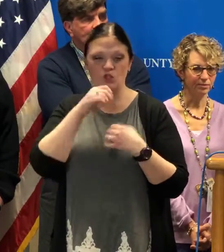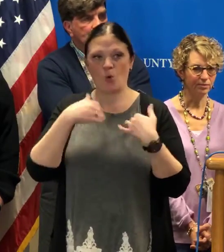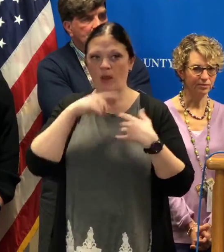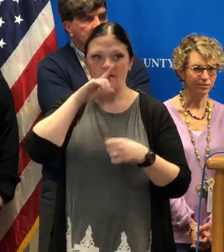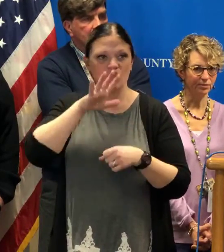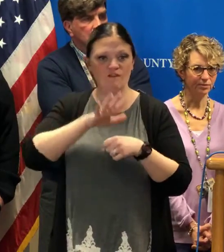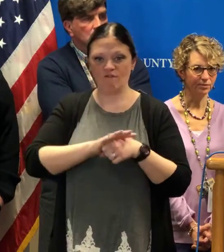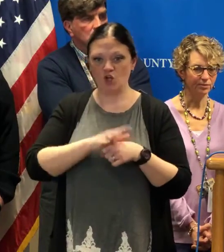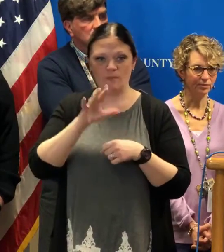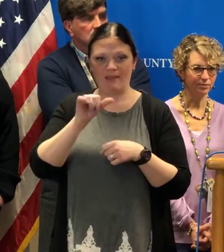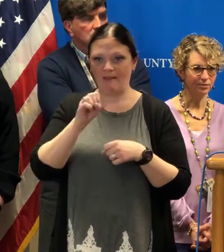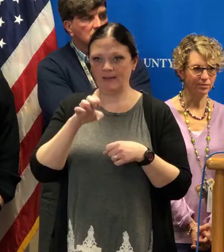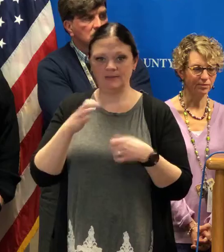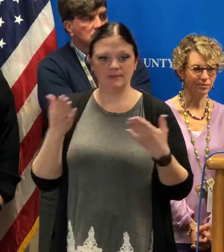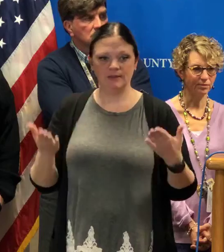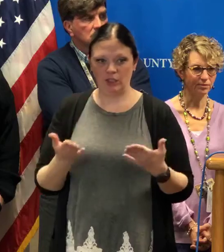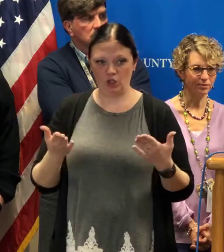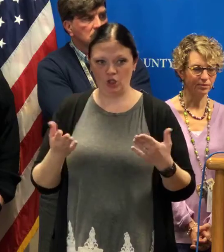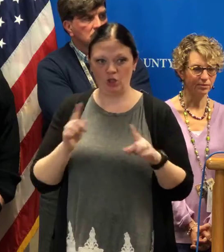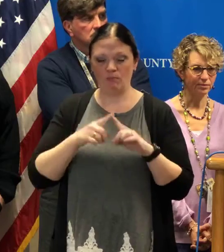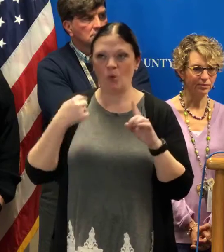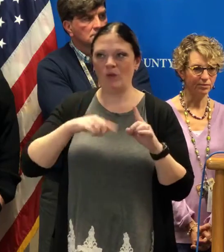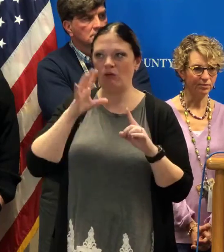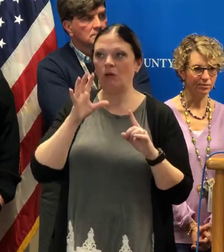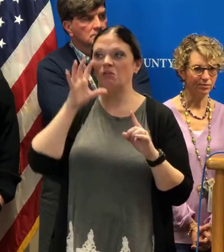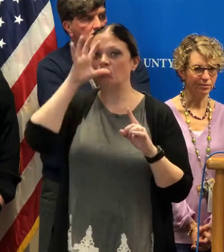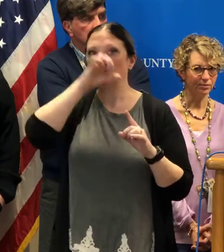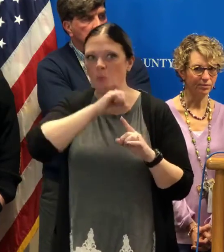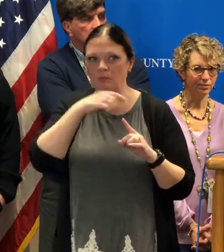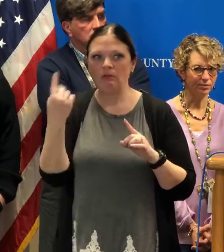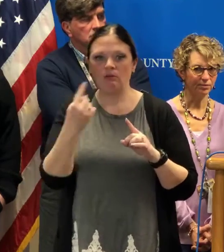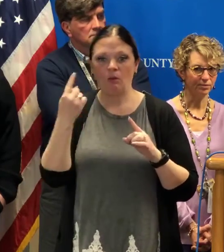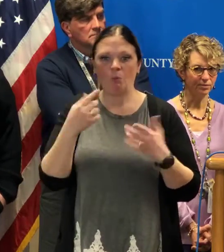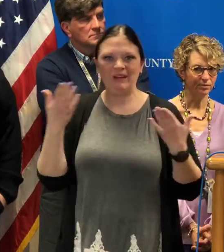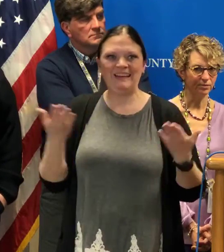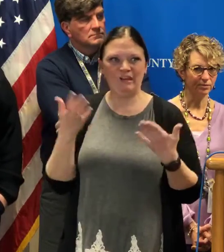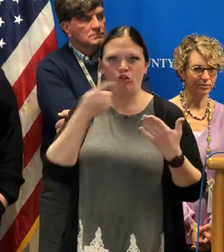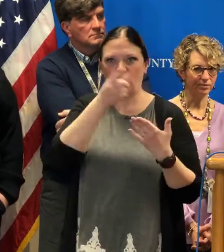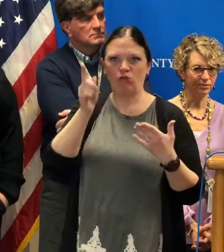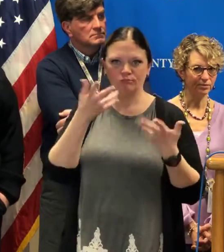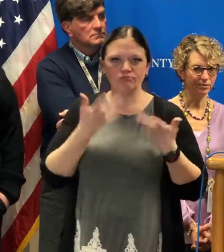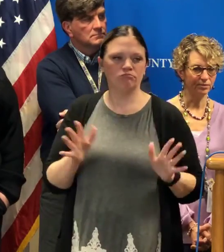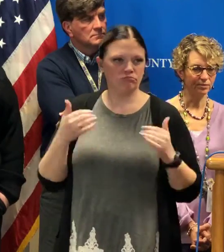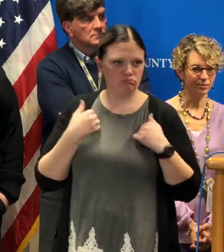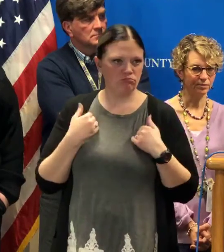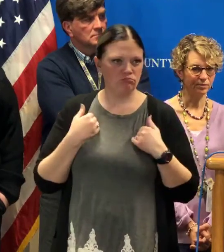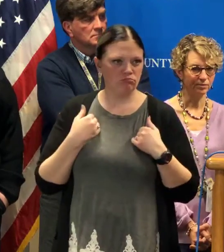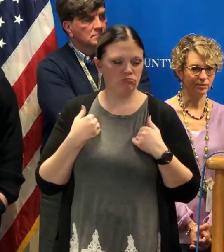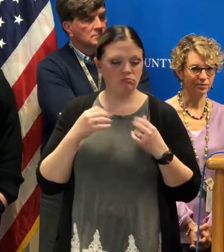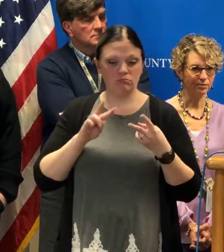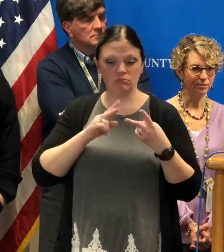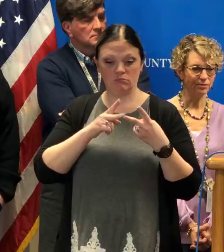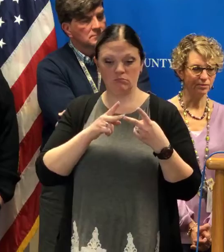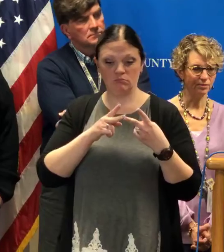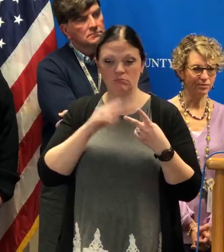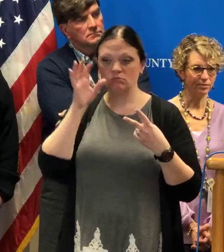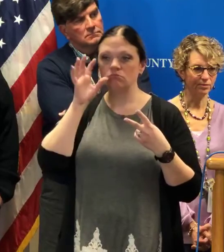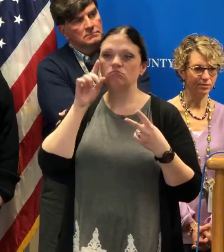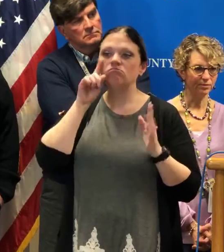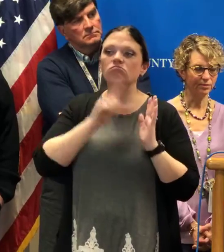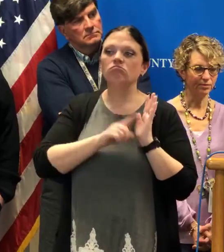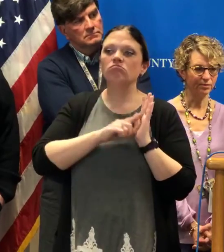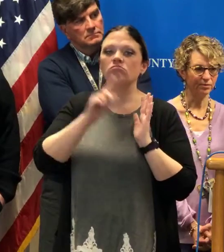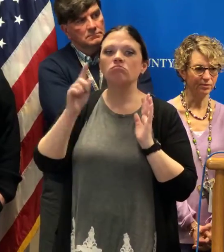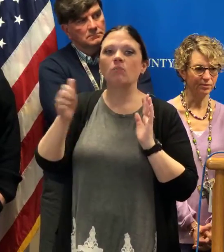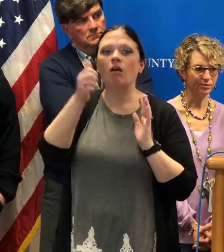confirmed case in Erie County. So we're assuming that there's someone probably here. And number two, looking at what's happened elsewhere, what are the